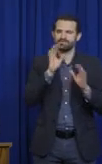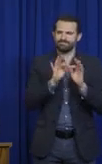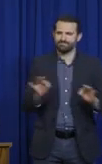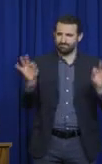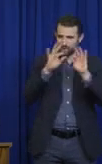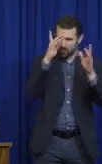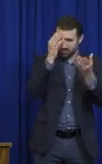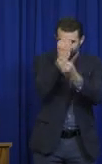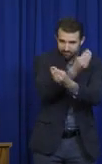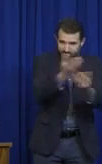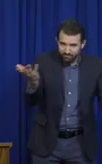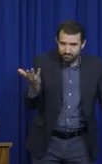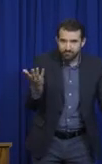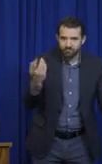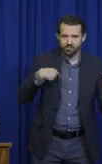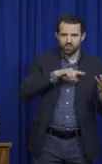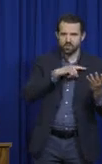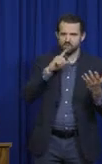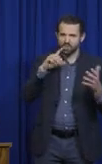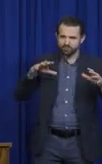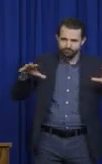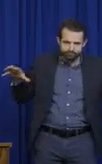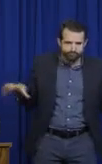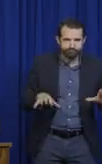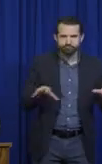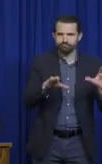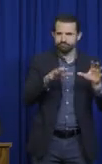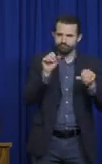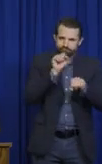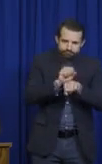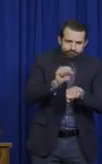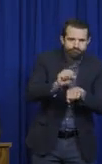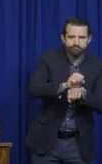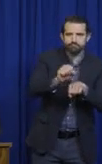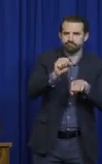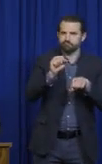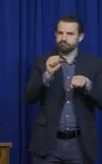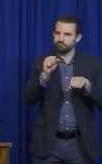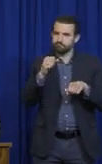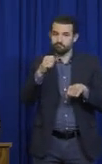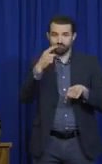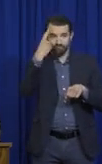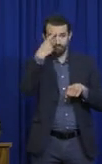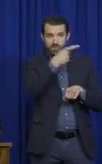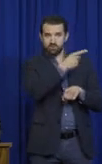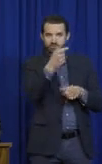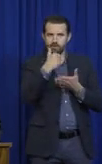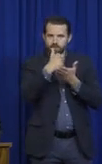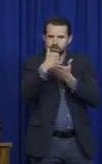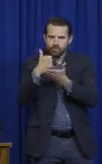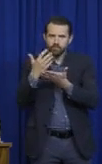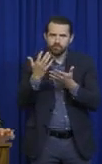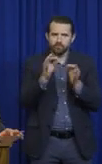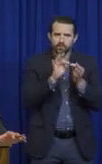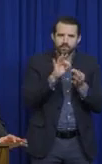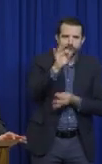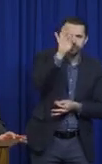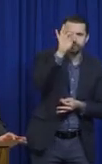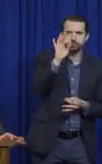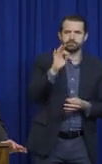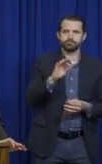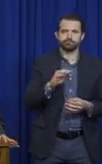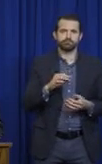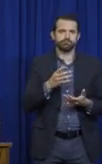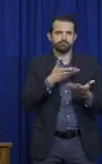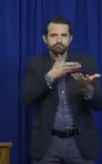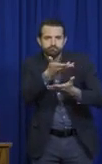work that we've been doing to provide for the spiritual care of individuals who themselves are on the